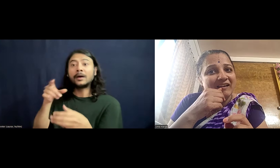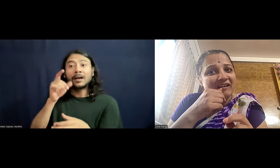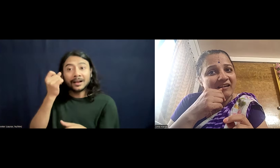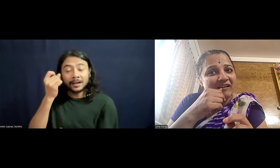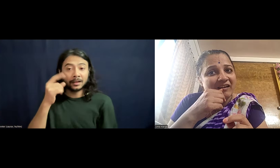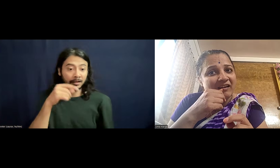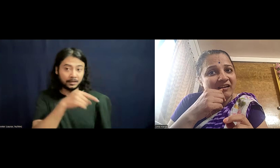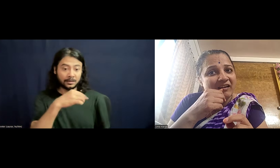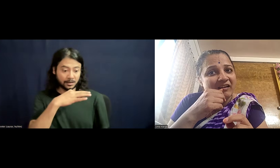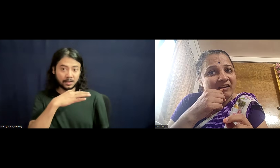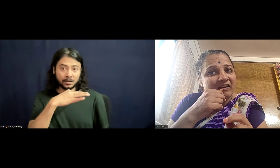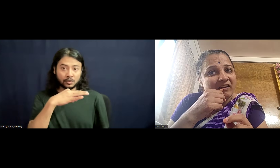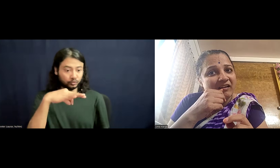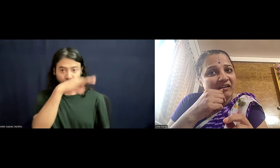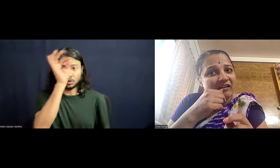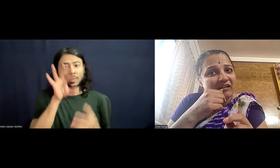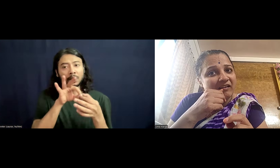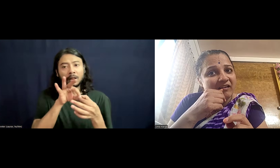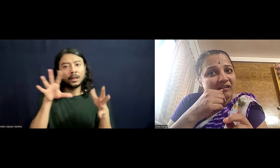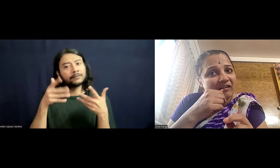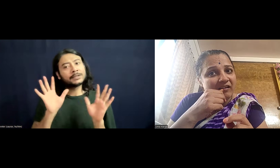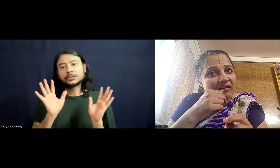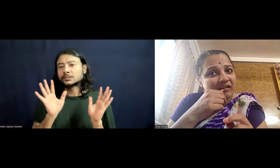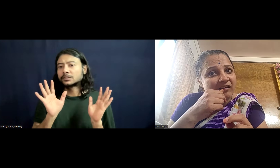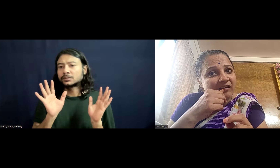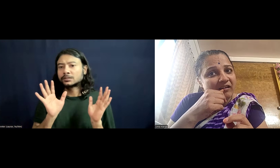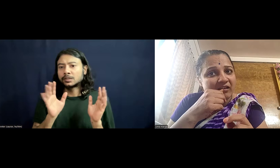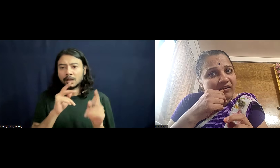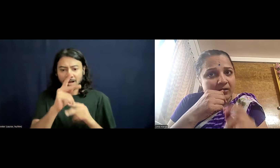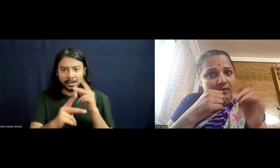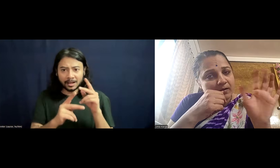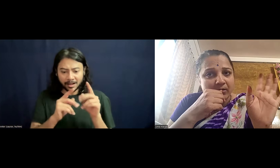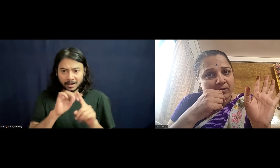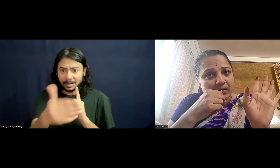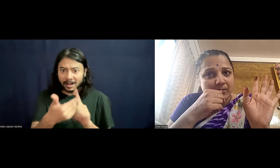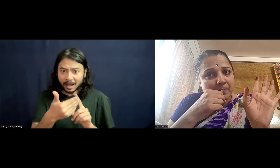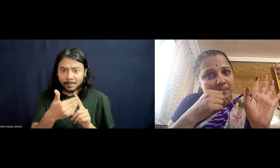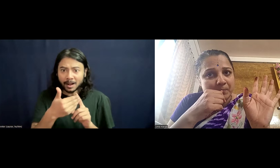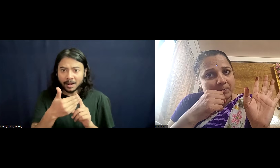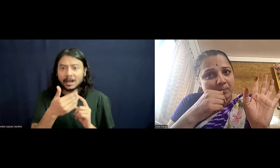already finished their all karma cycle and they're already gone and they're living with Krishna only.